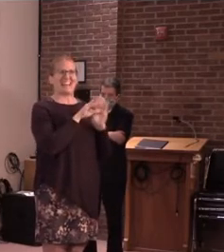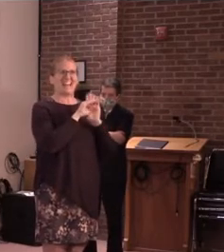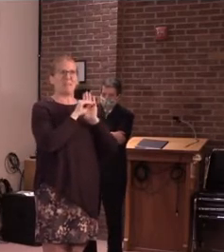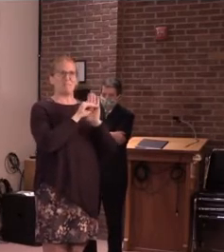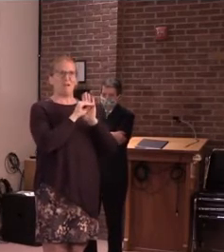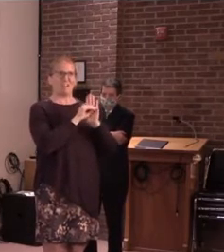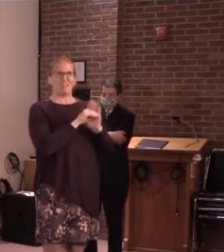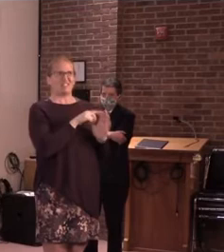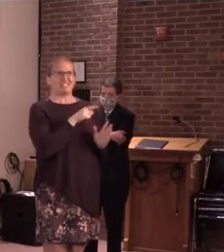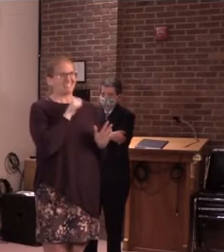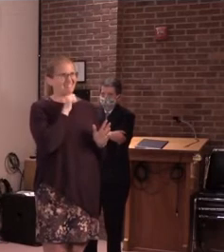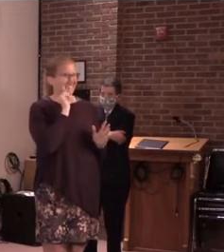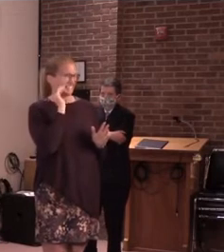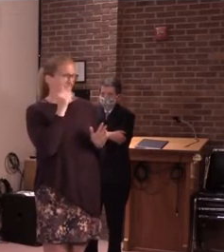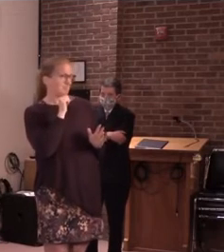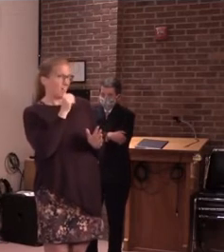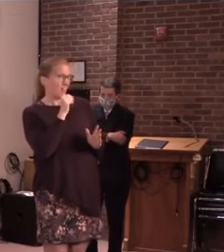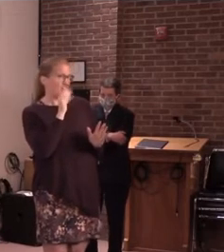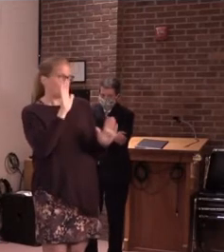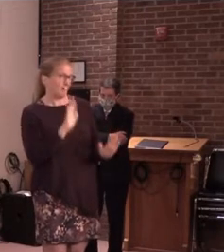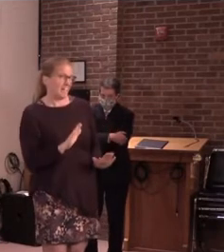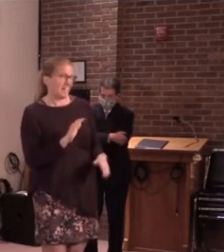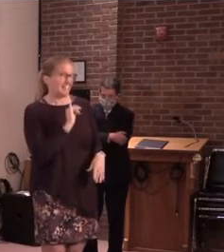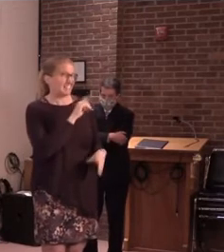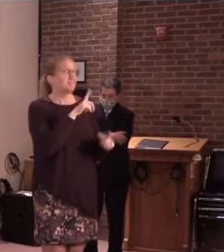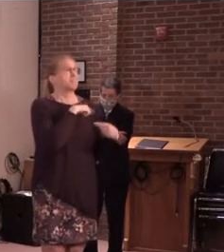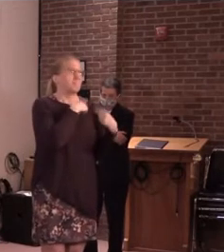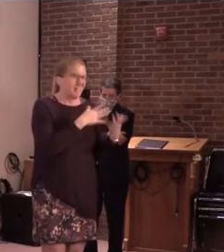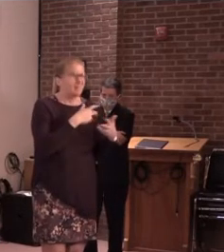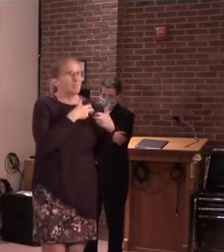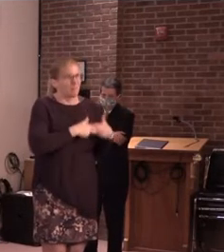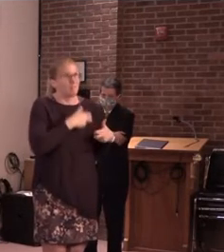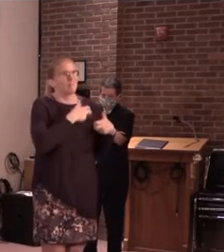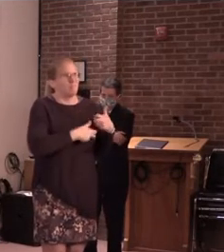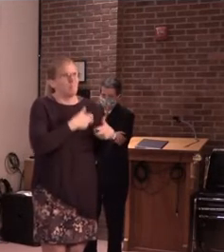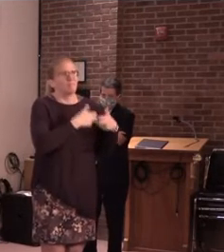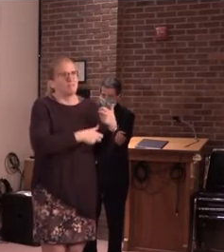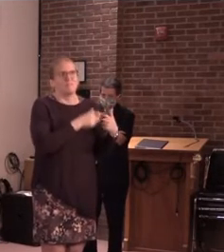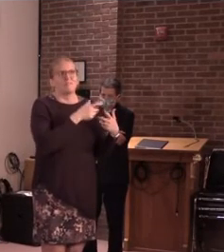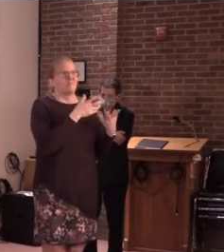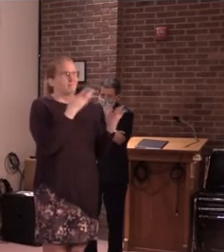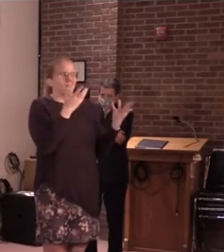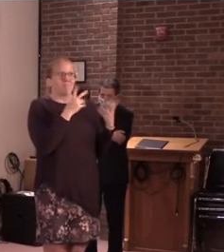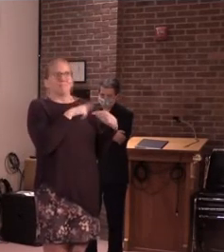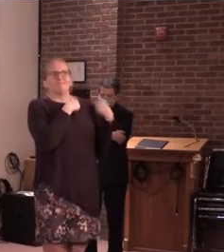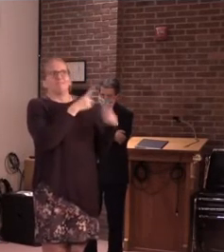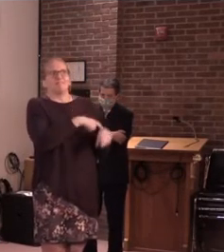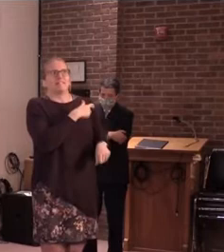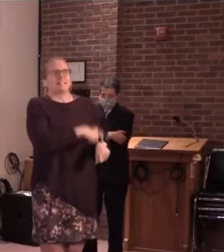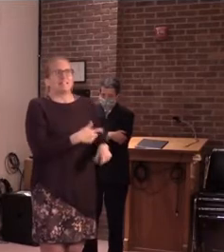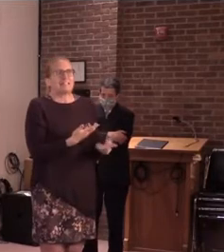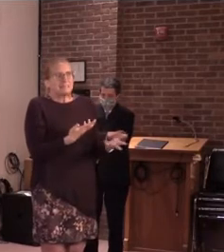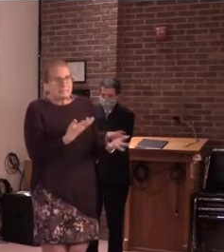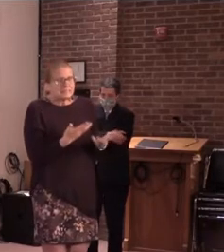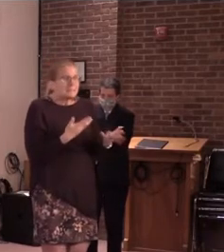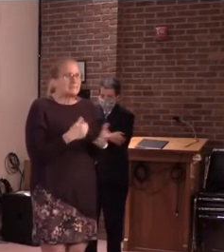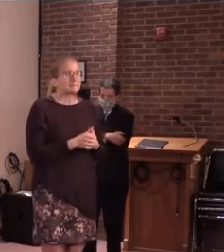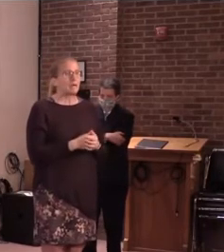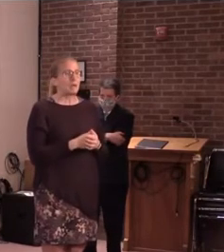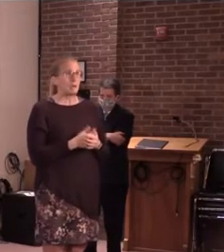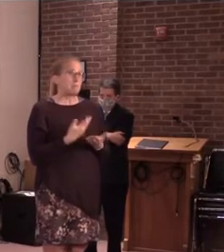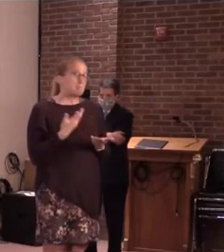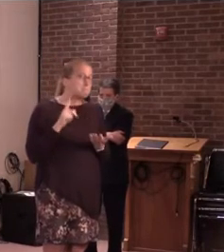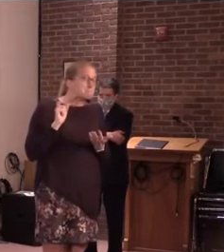a troubled one. Whether or not any of this money is perhaps